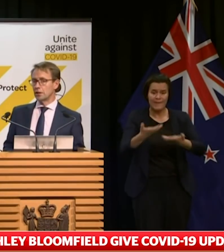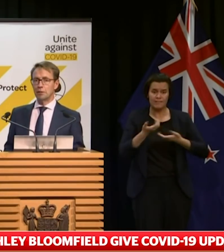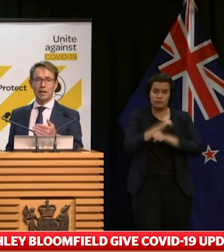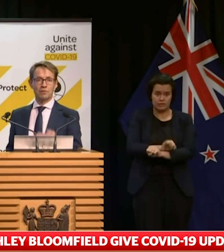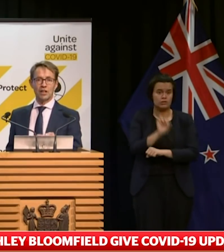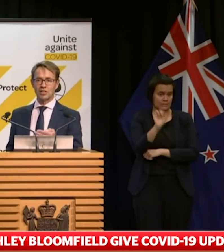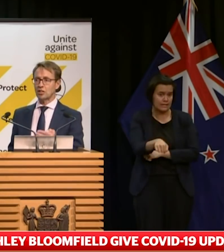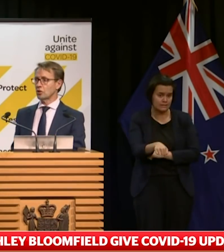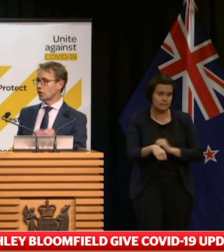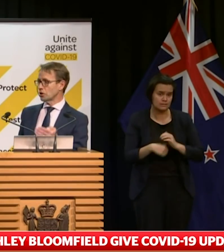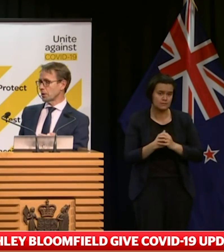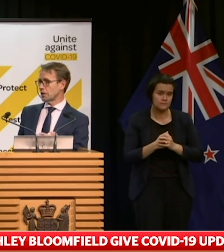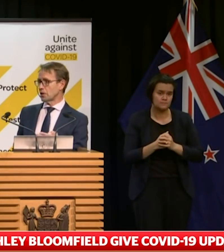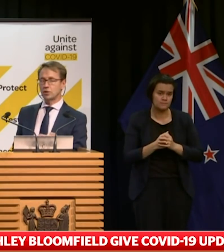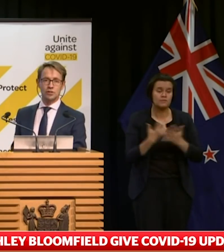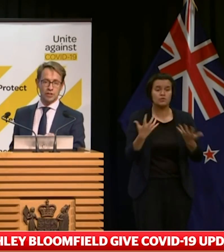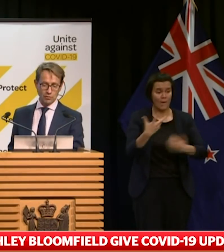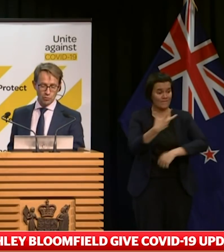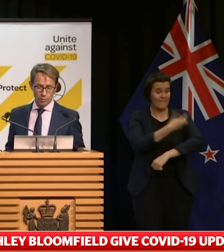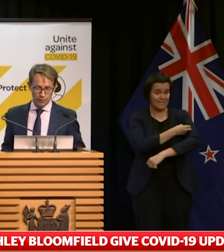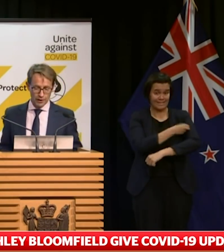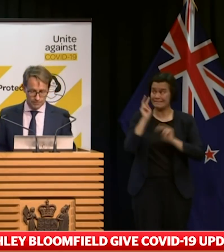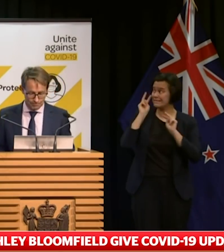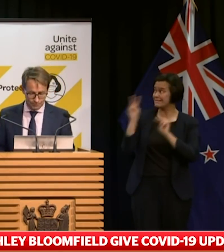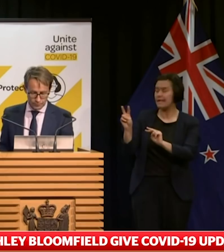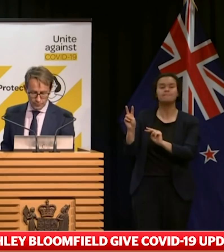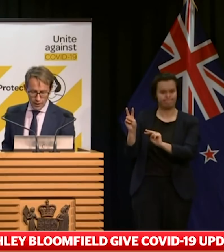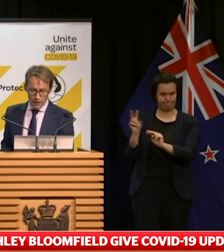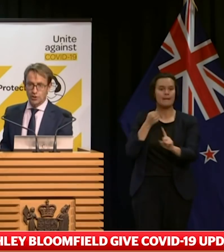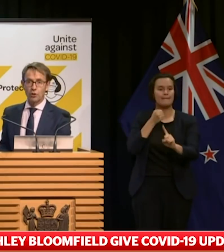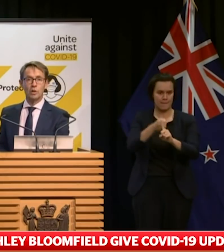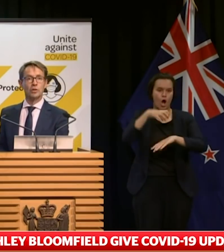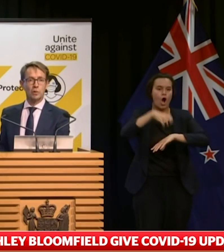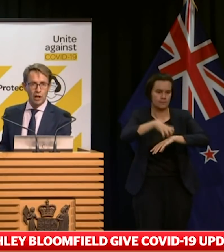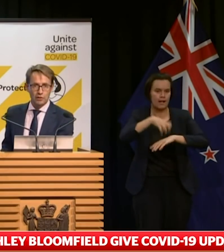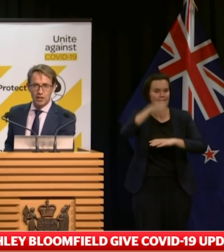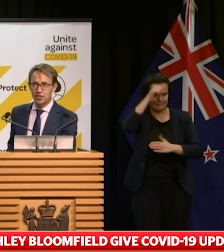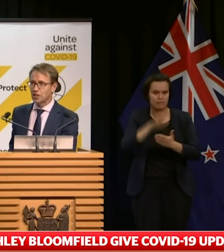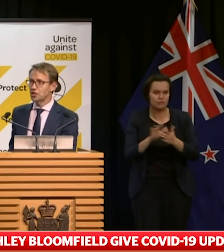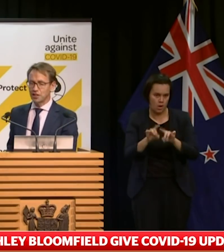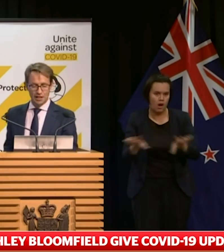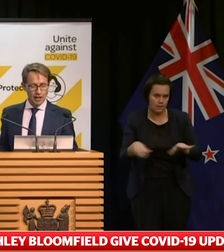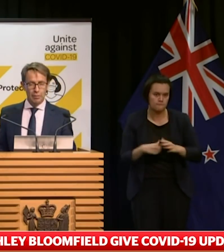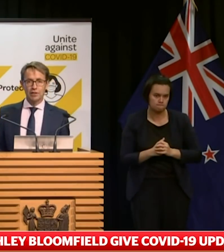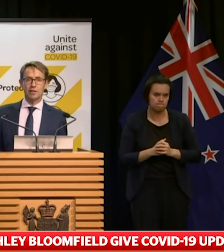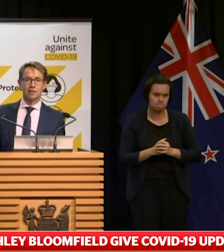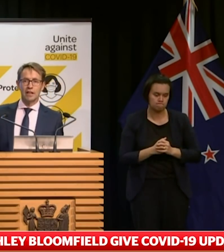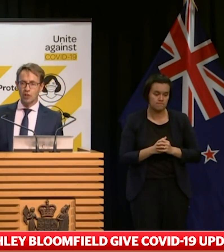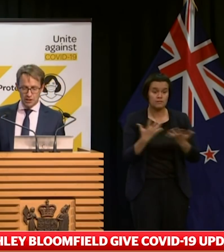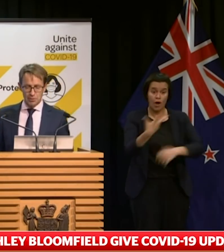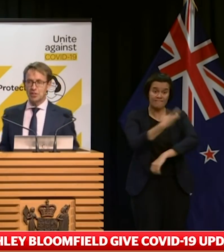again, the impact of vaccination on hospitalisations is even more profound. So we're doing well on vaccination,